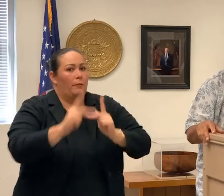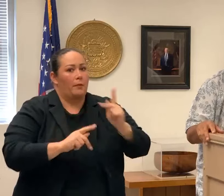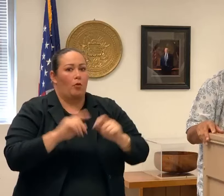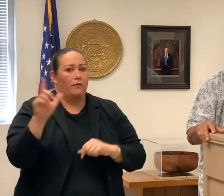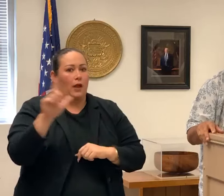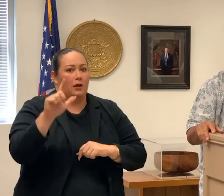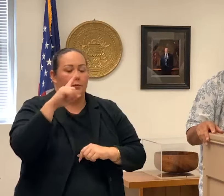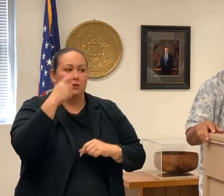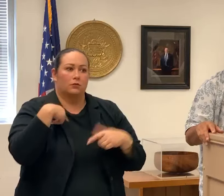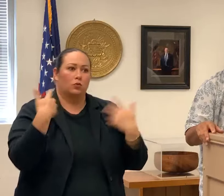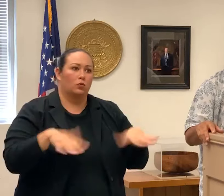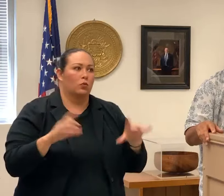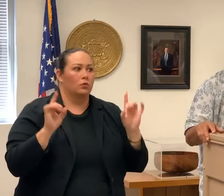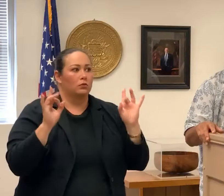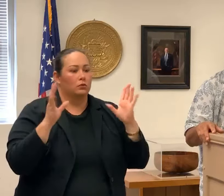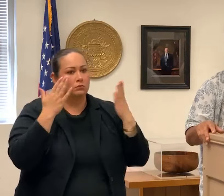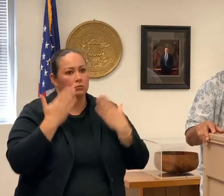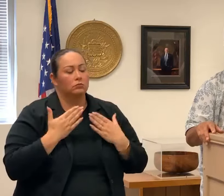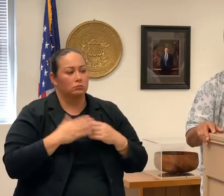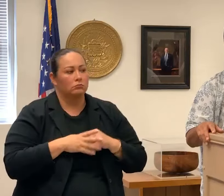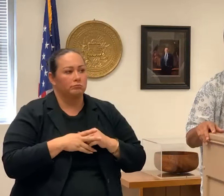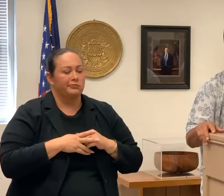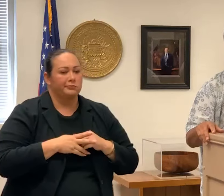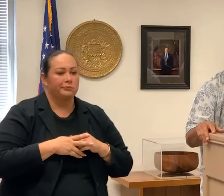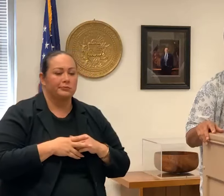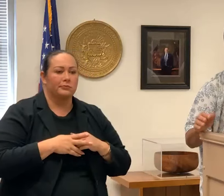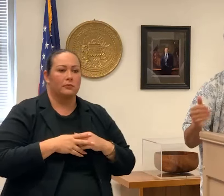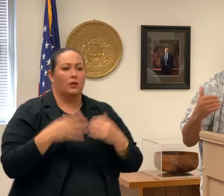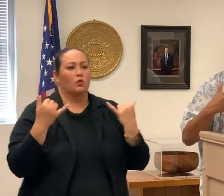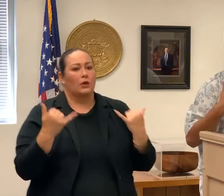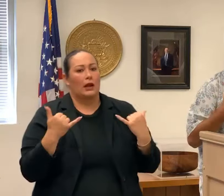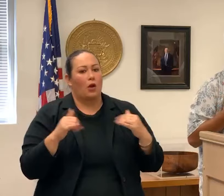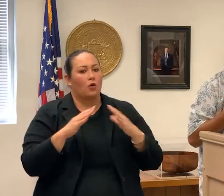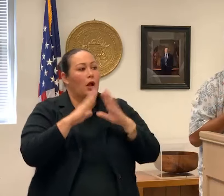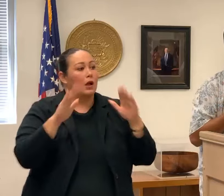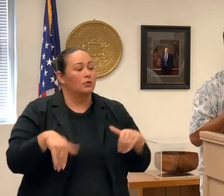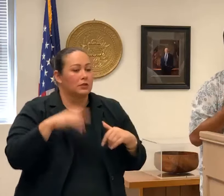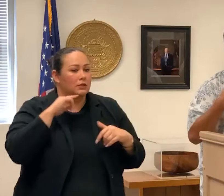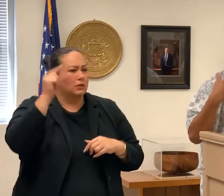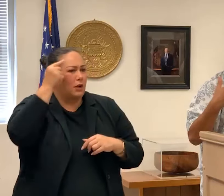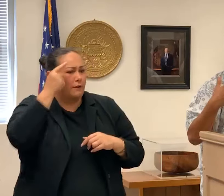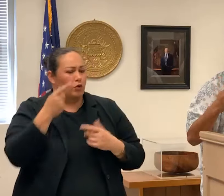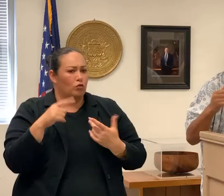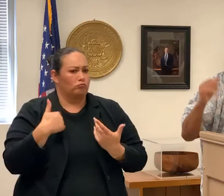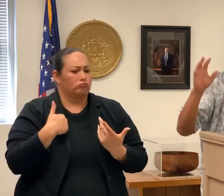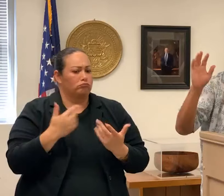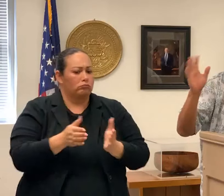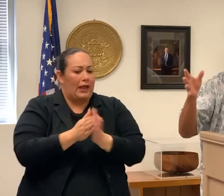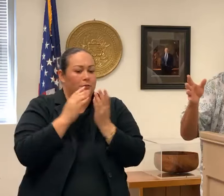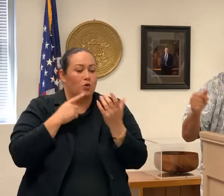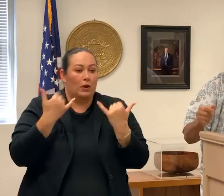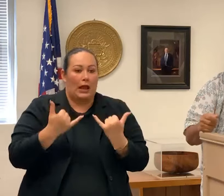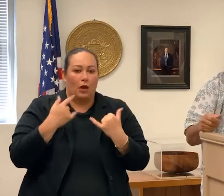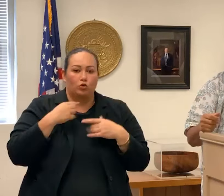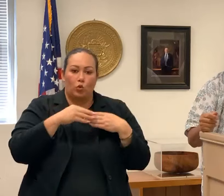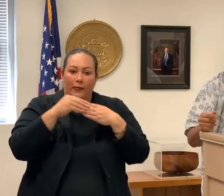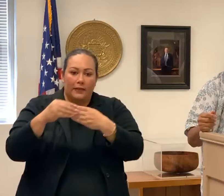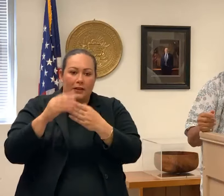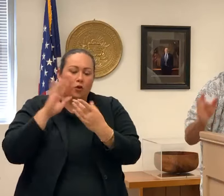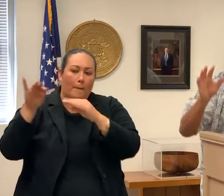tragic. So I'll start with the housing side. The governor asked me to take the lead on moving people from